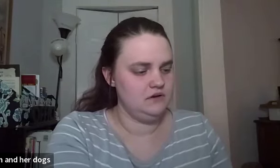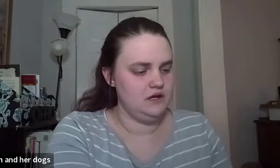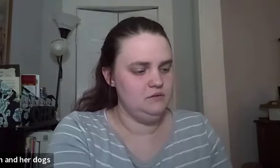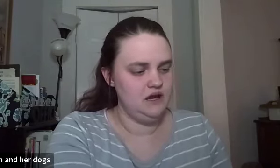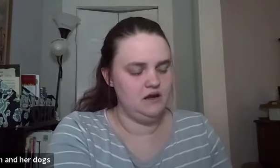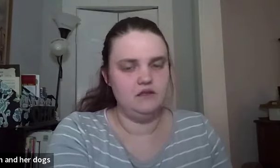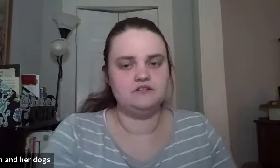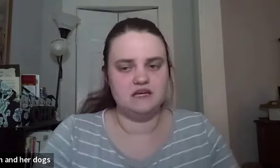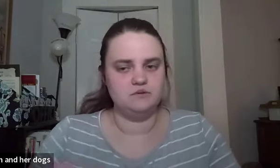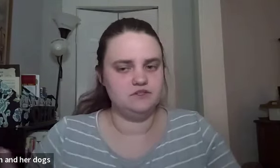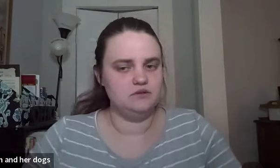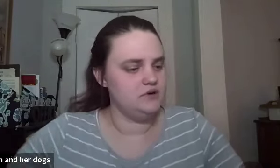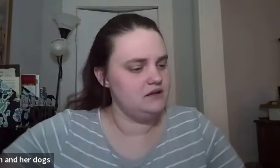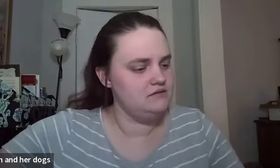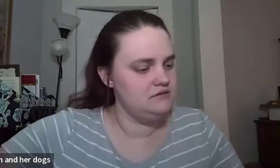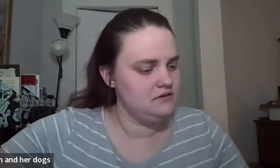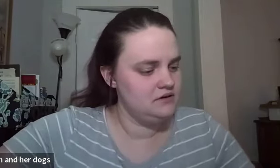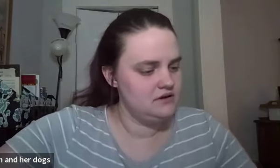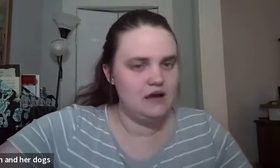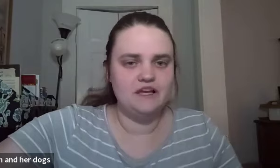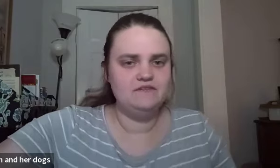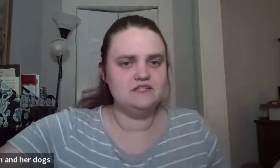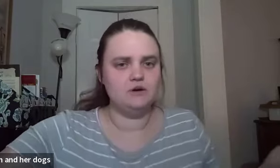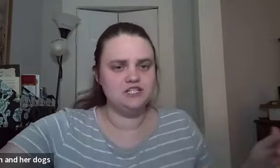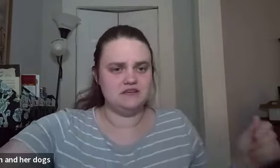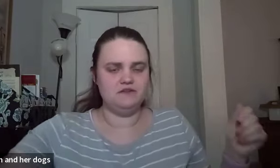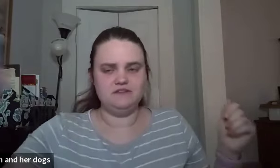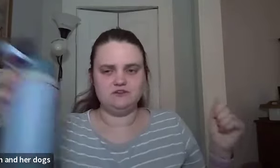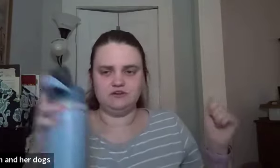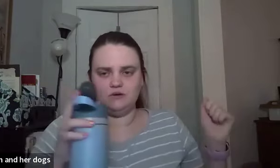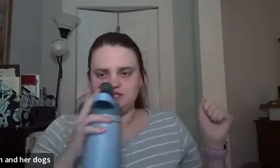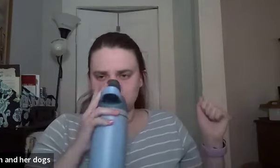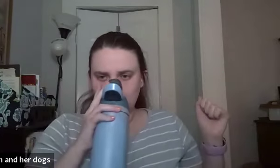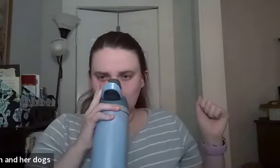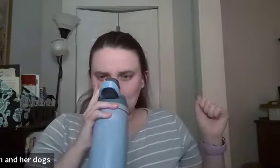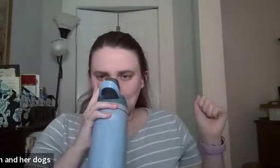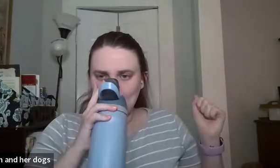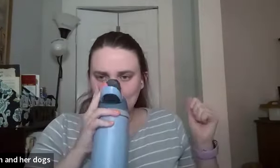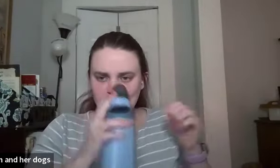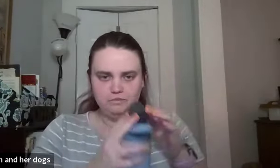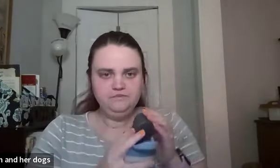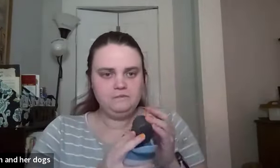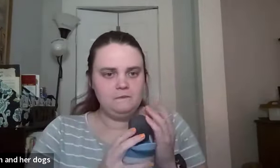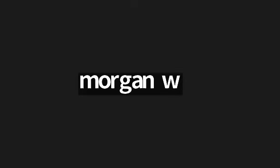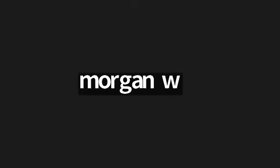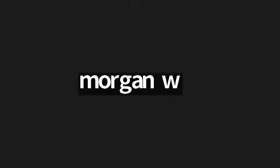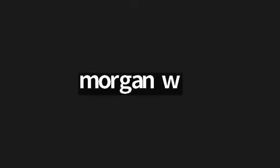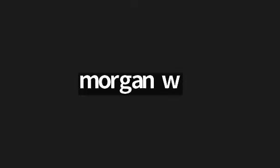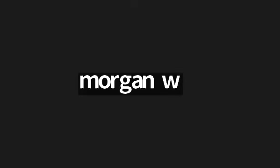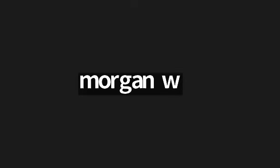I know we got other signs we'll do, but I'm liking these questions. I feel like these are good questions. Do you have any